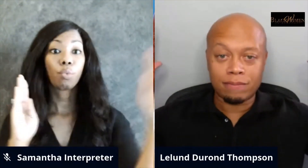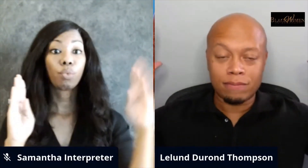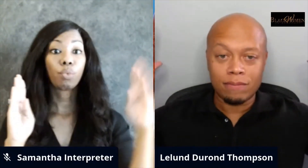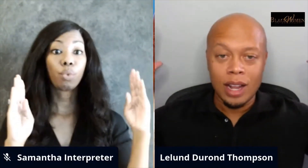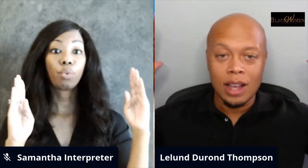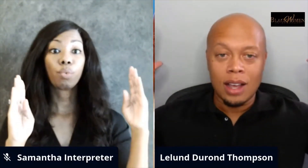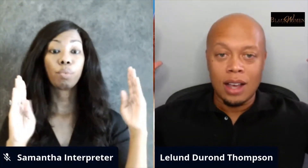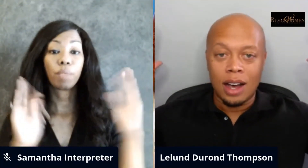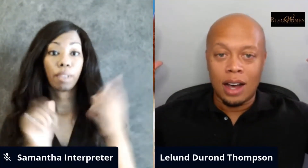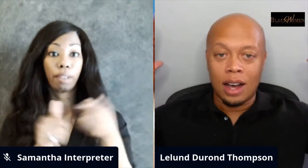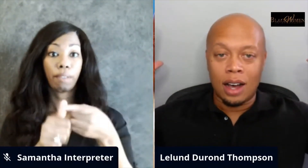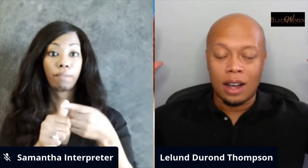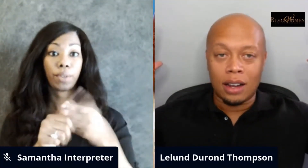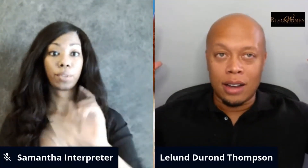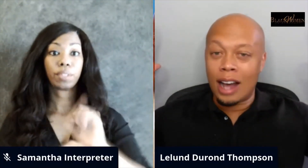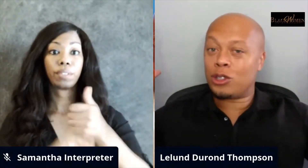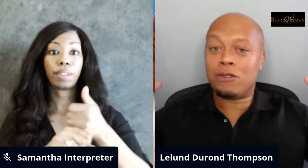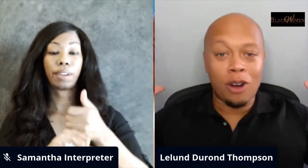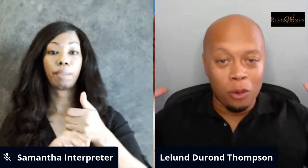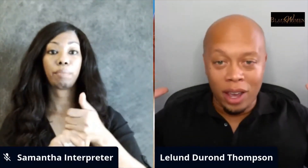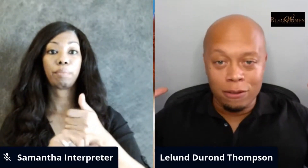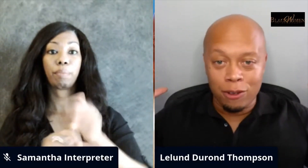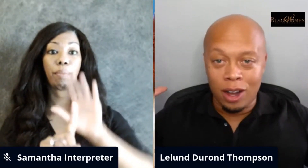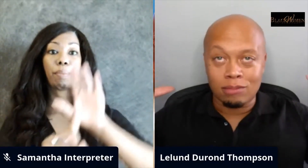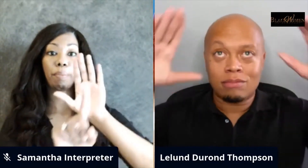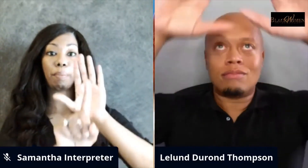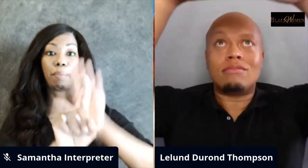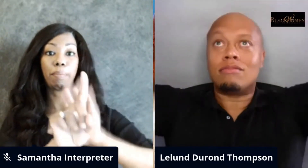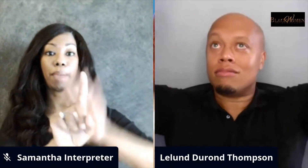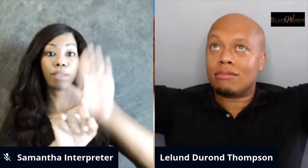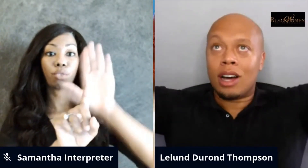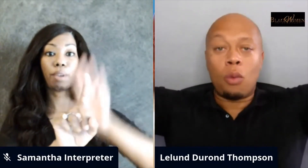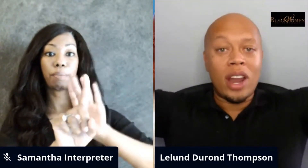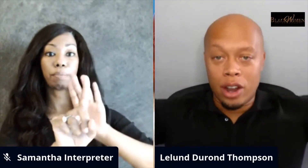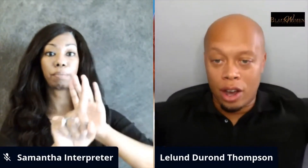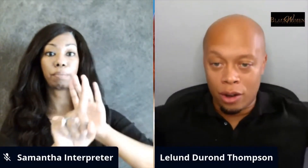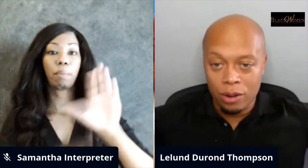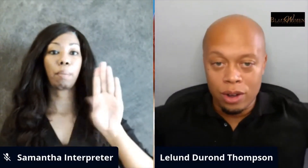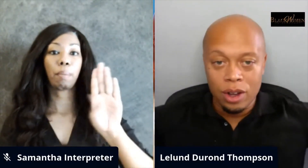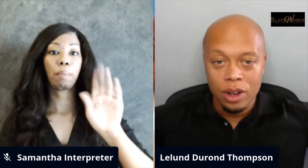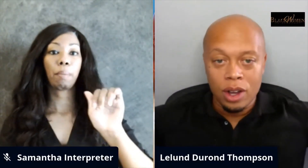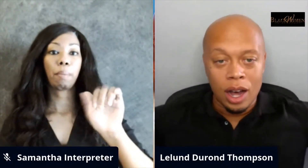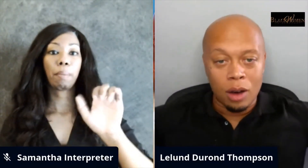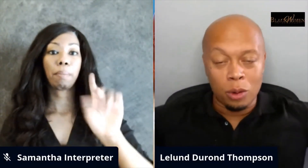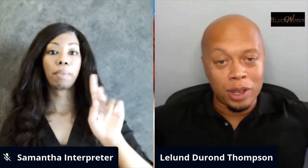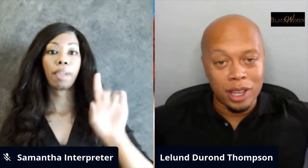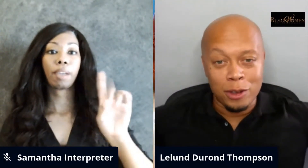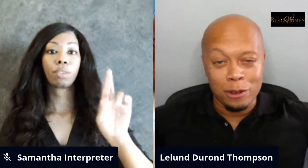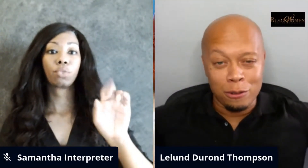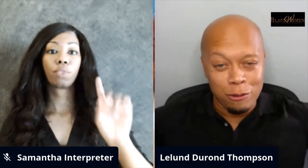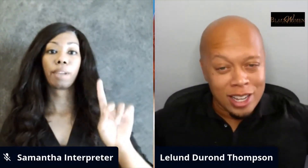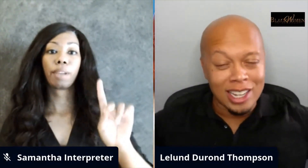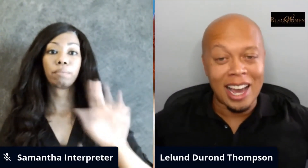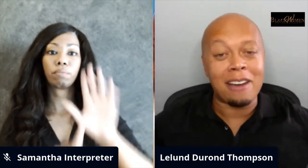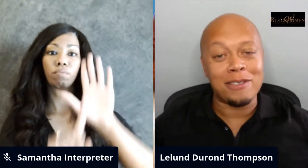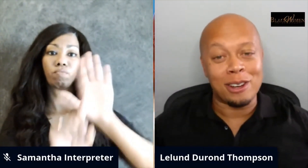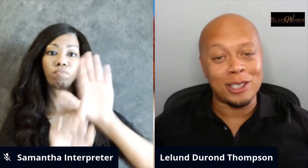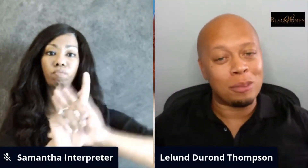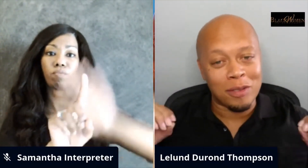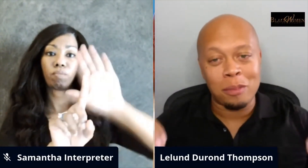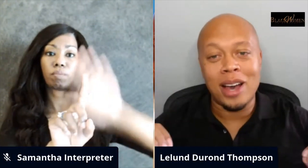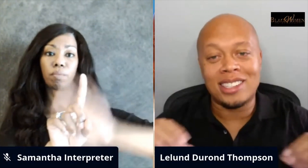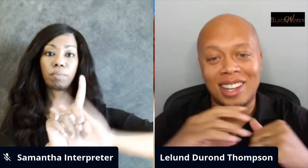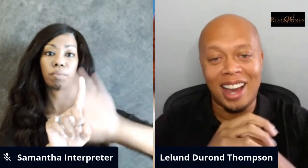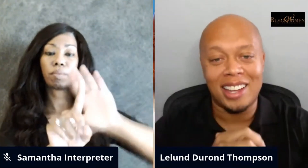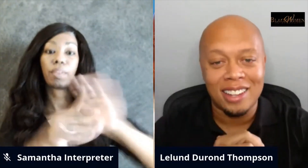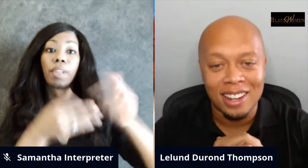up, not too far away from a window will give you really, I feel, some